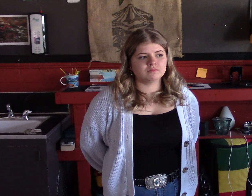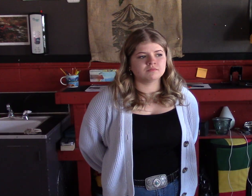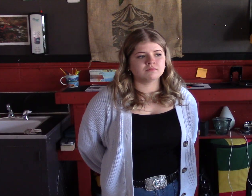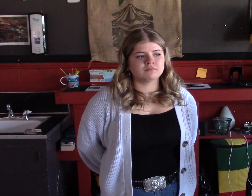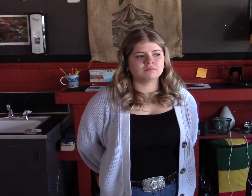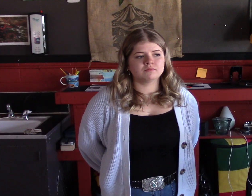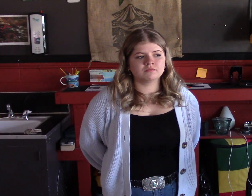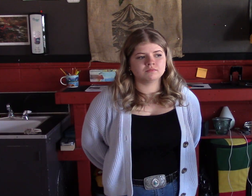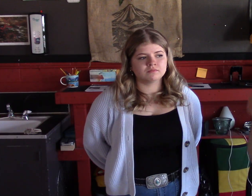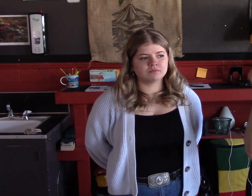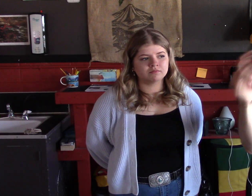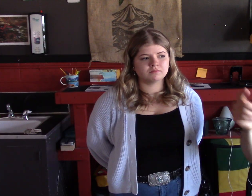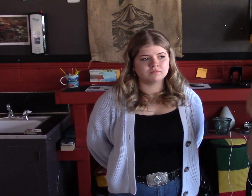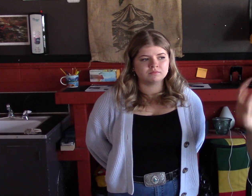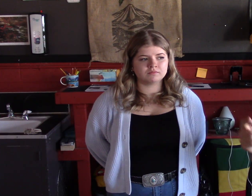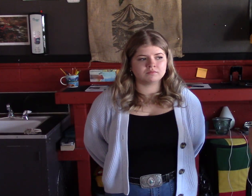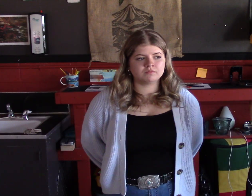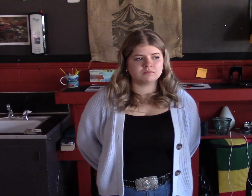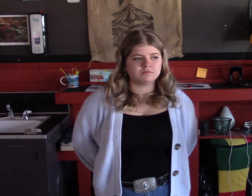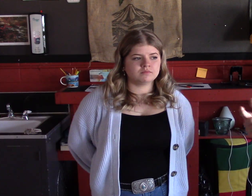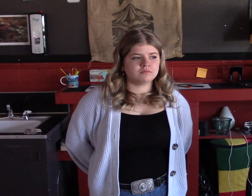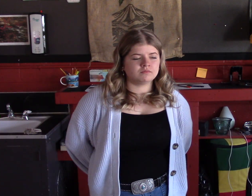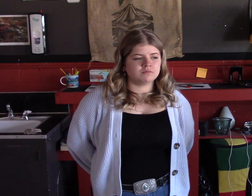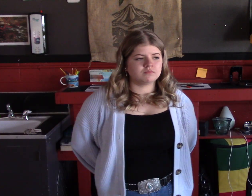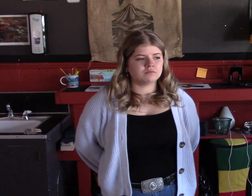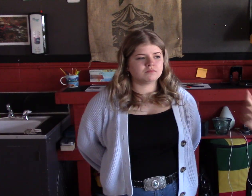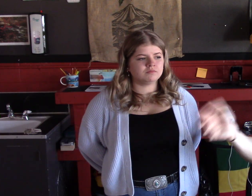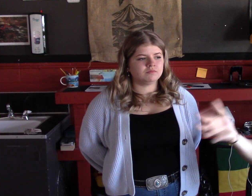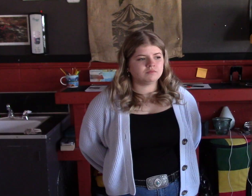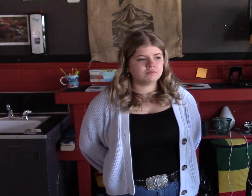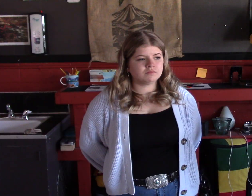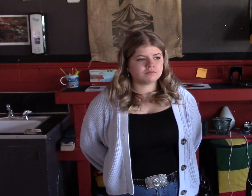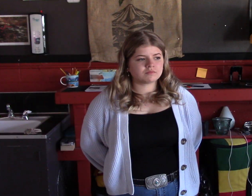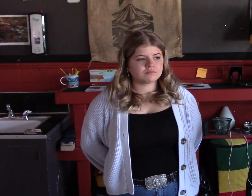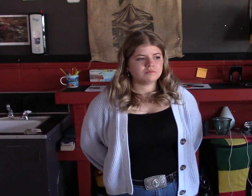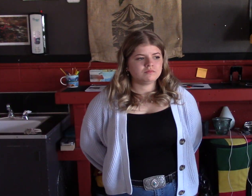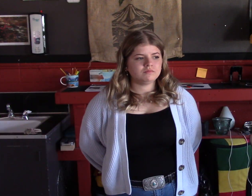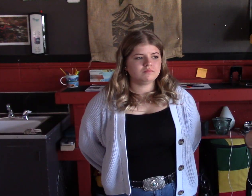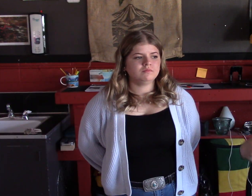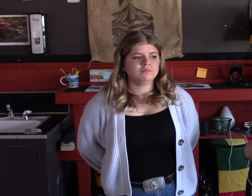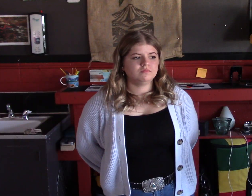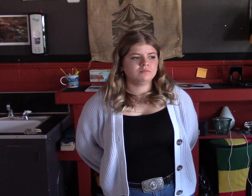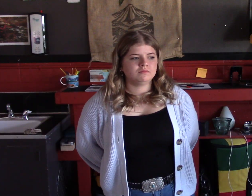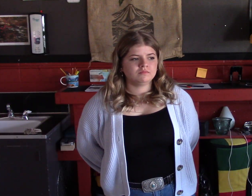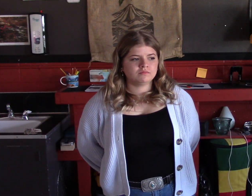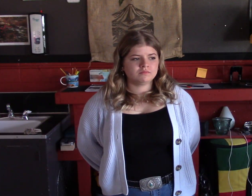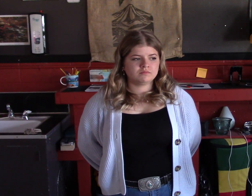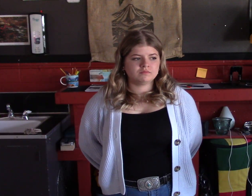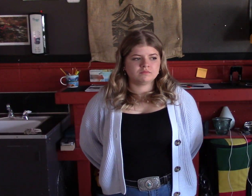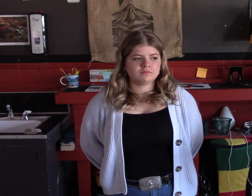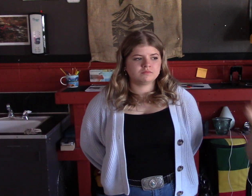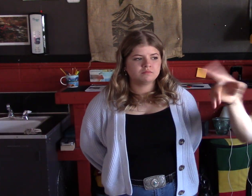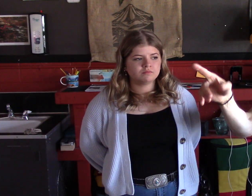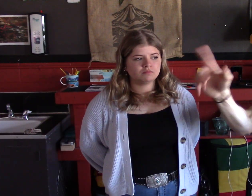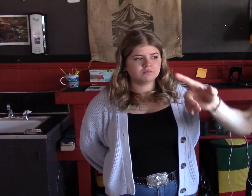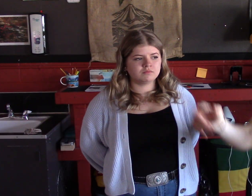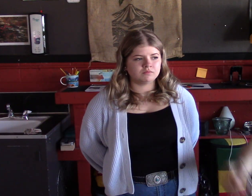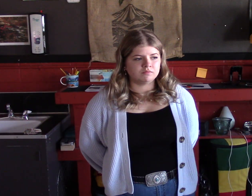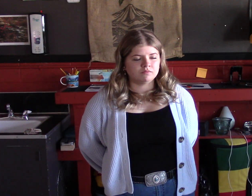right? If you're like yelling at that kid and they know their name and you just need them to come over to chill out for a sec, you can be like, hey, right? Like